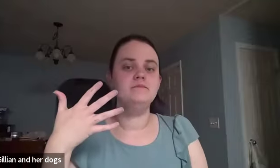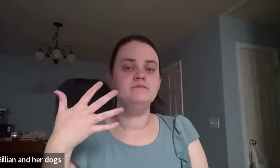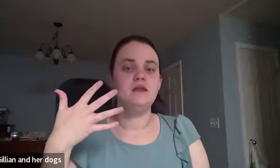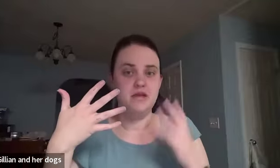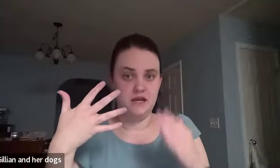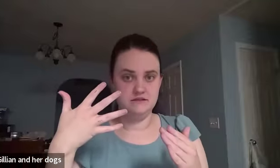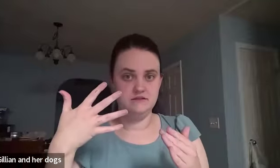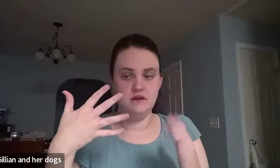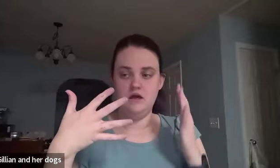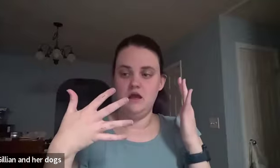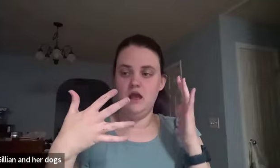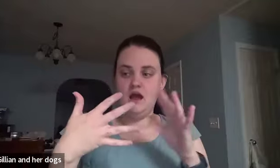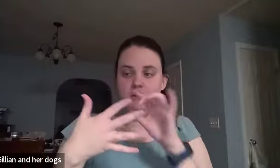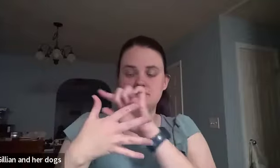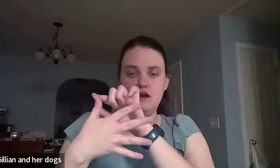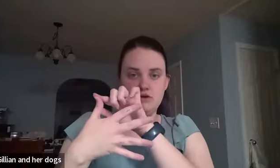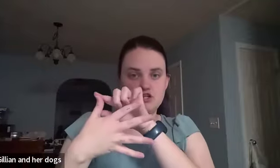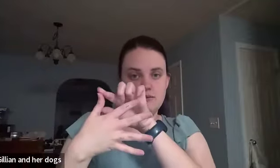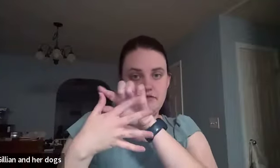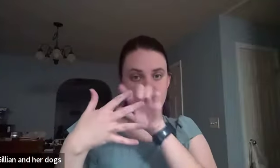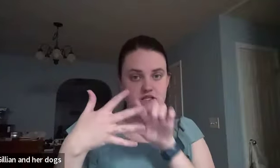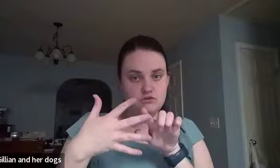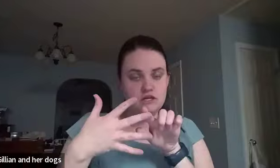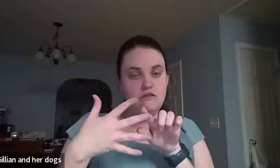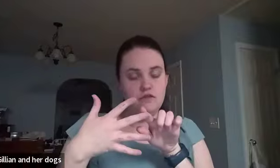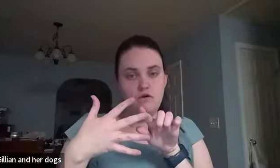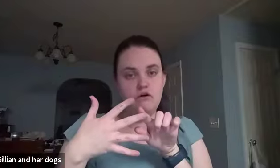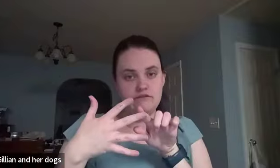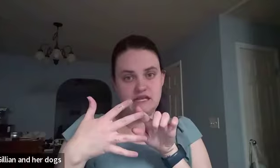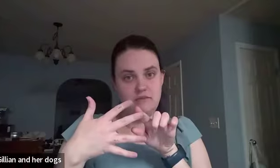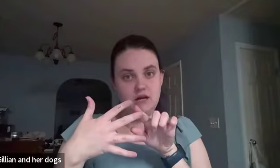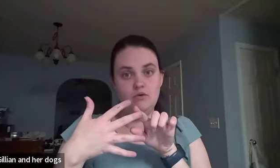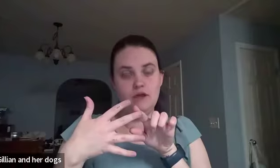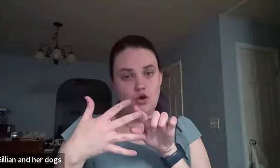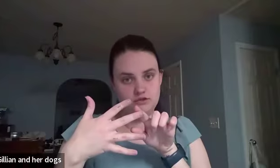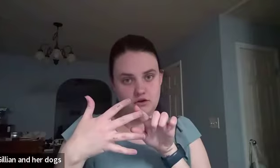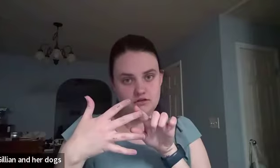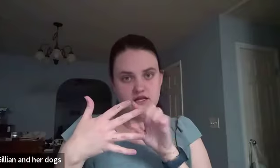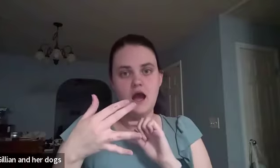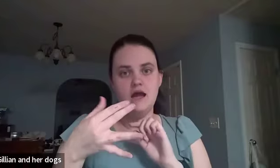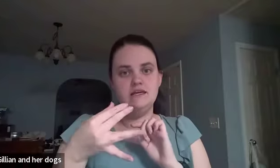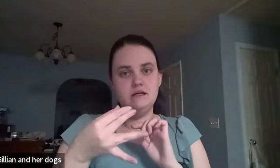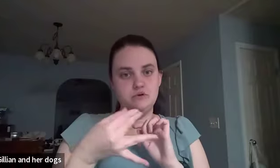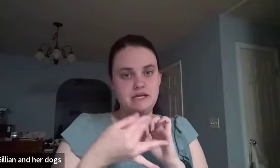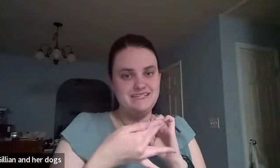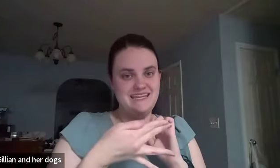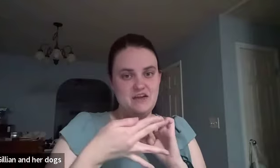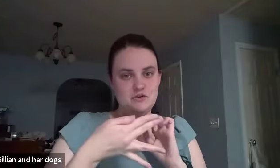Um, Pets. I'm gonna talk about these three. They're all the same animal. They are all dogs. I can bring them together